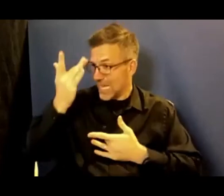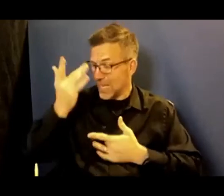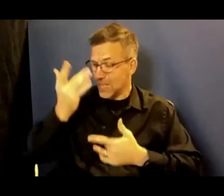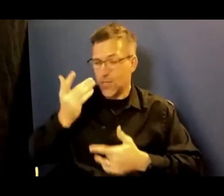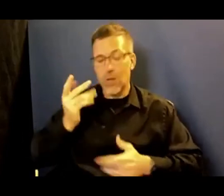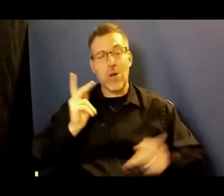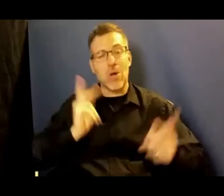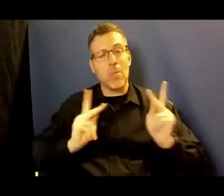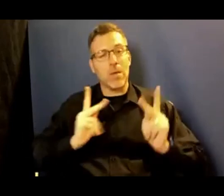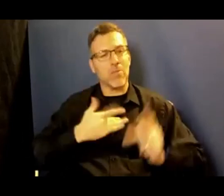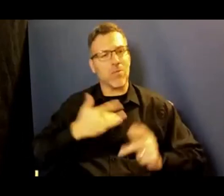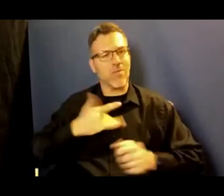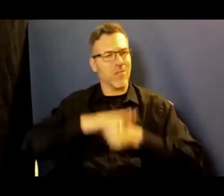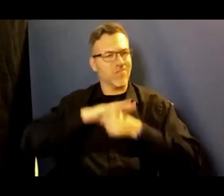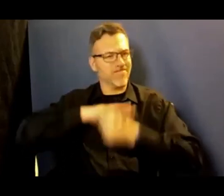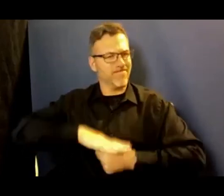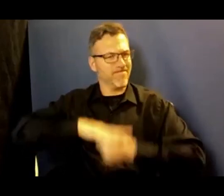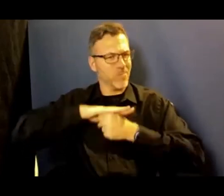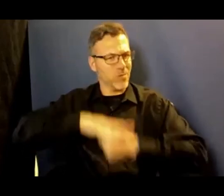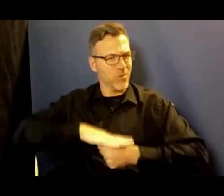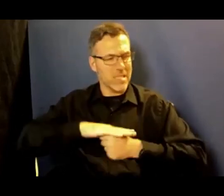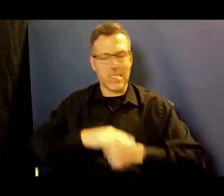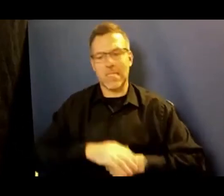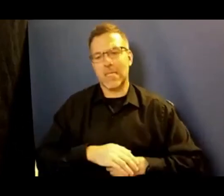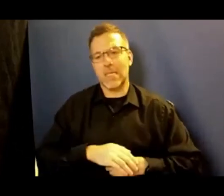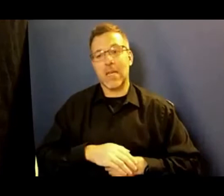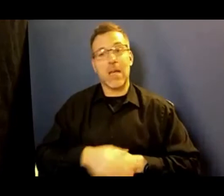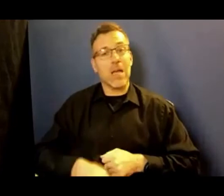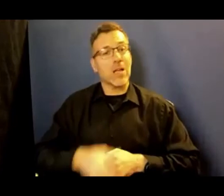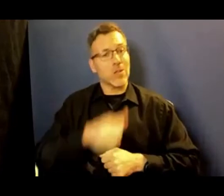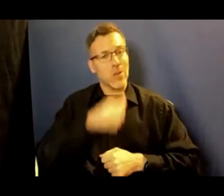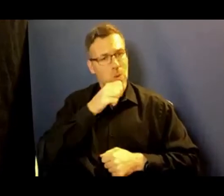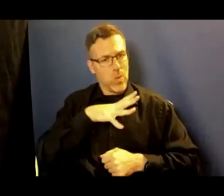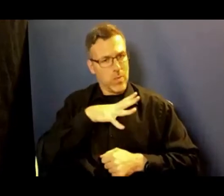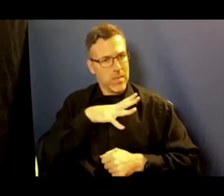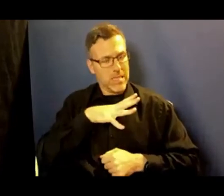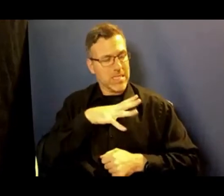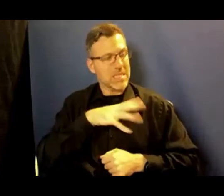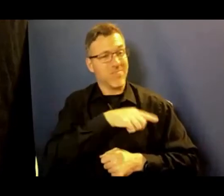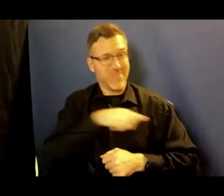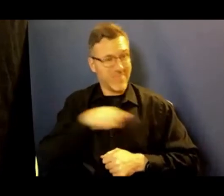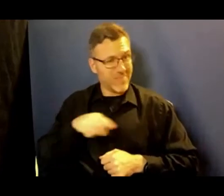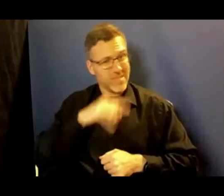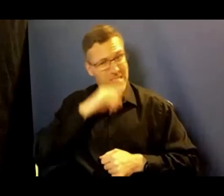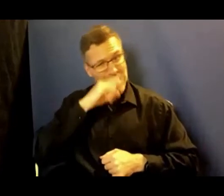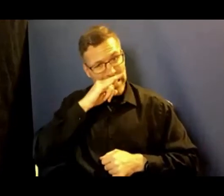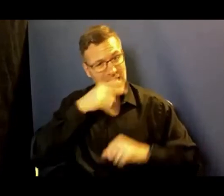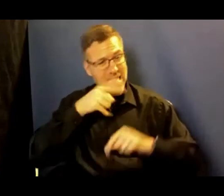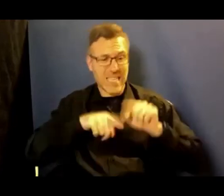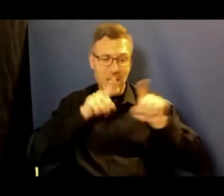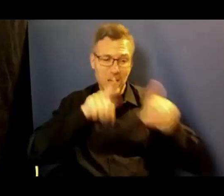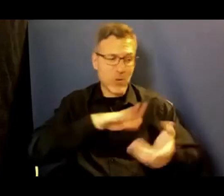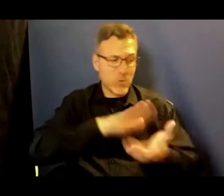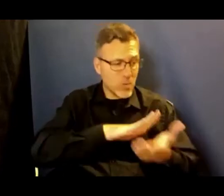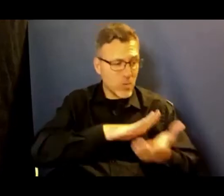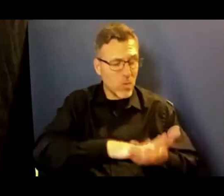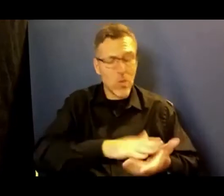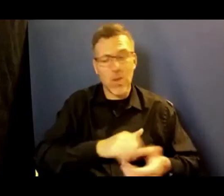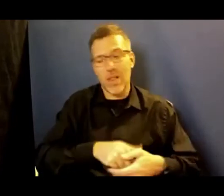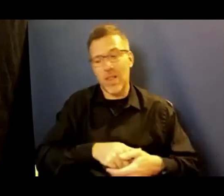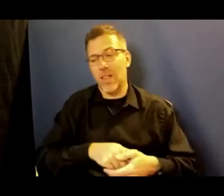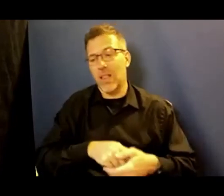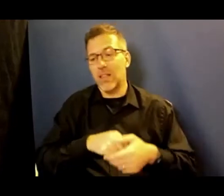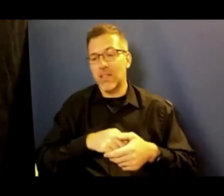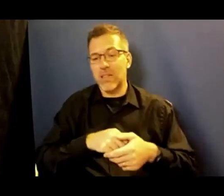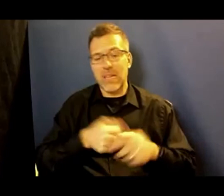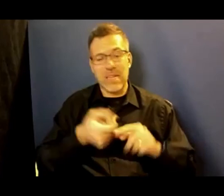incredibly stressed, especially as women. As we watch kids not able to go to school, we worry about them not being able to eat because they're not in school.